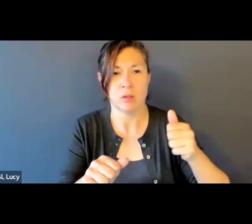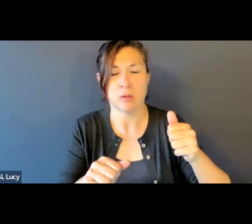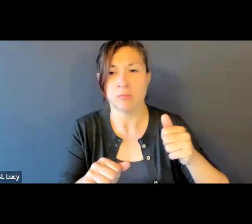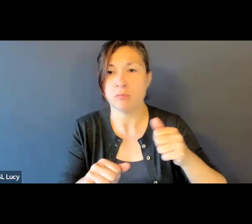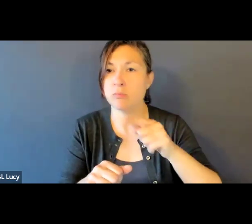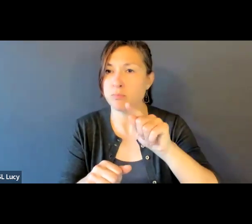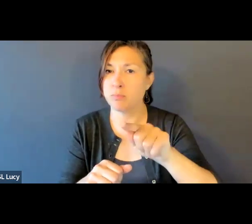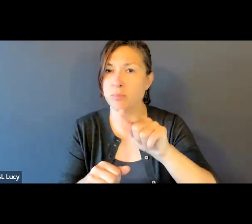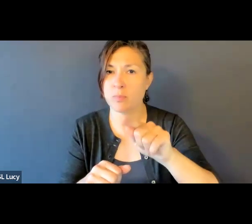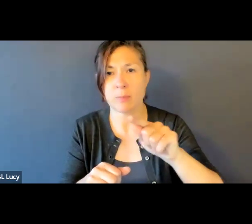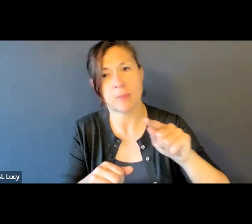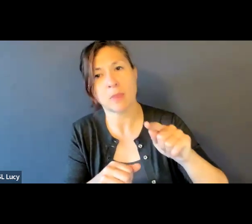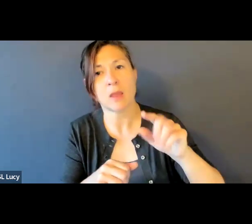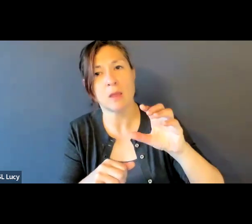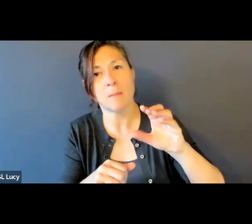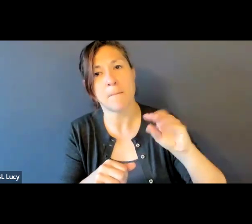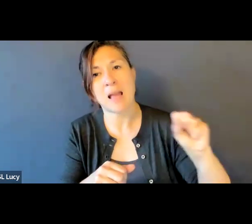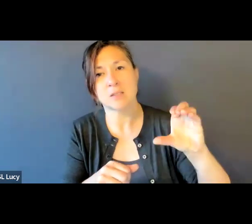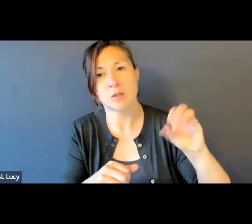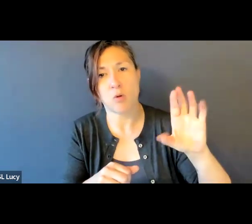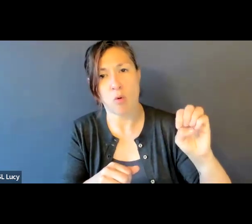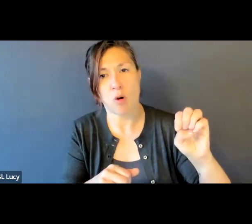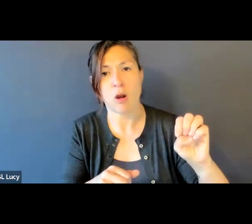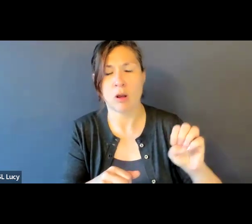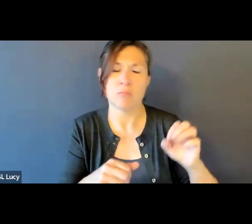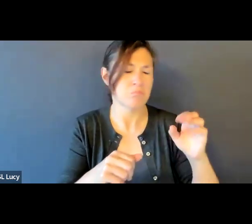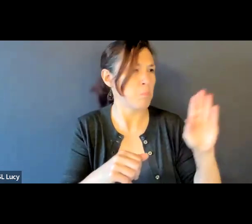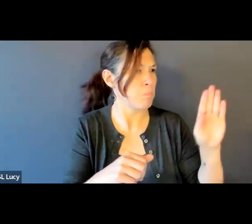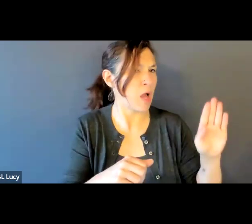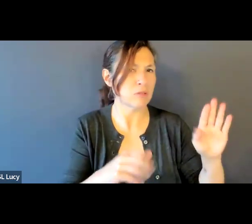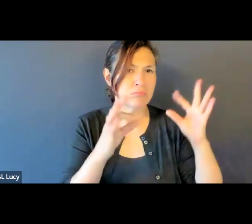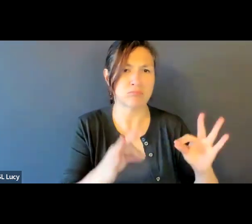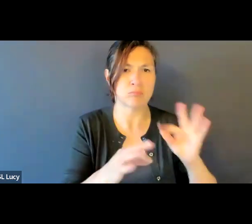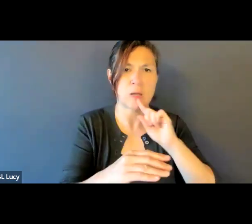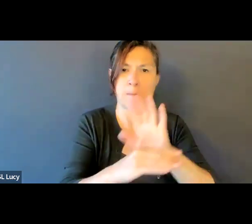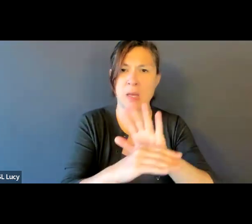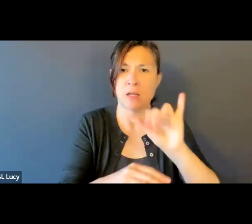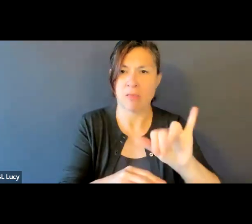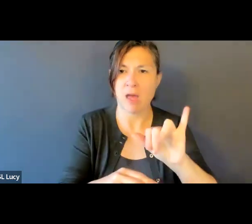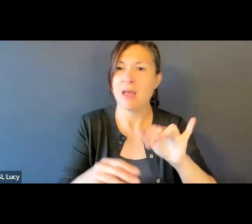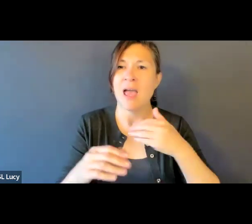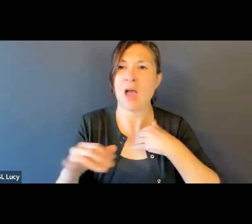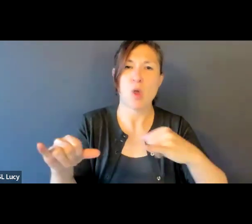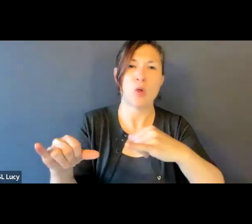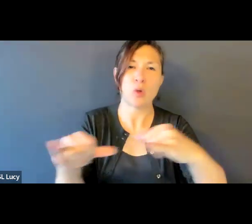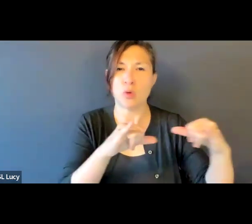We're committed to the principles and ideals set forth in that, and the idea that universalizing graduation requirements has long been an issue that we wanted to tackle